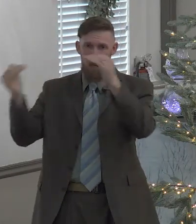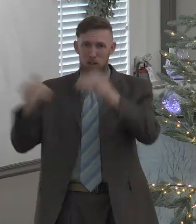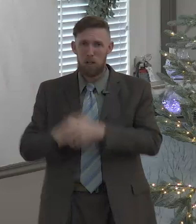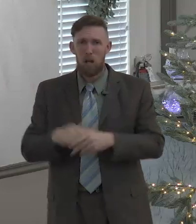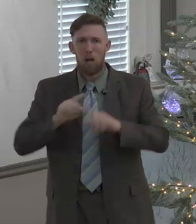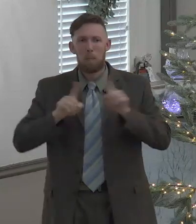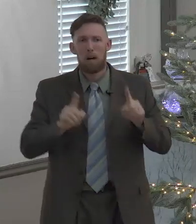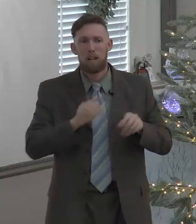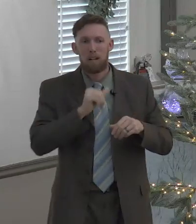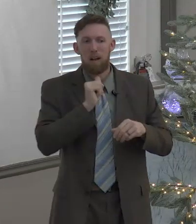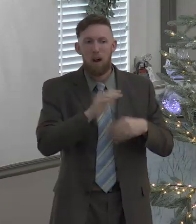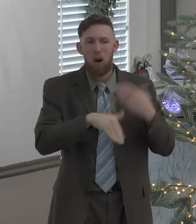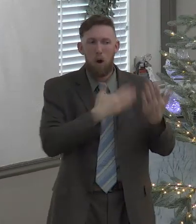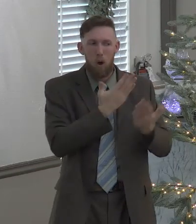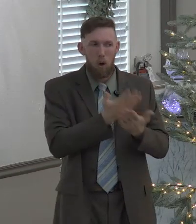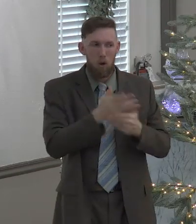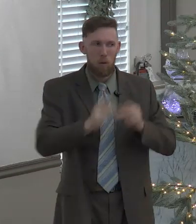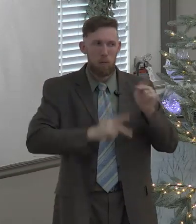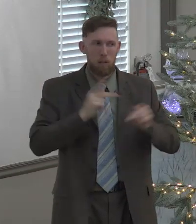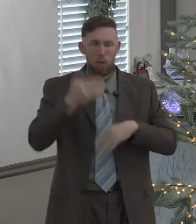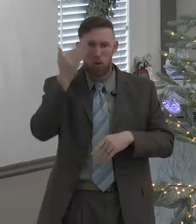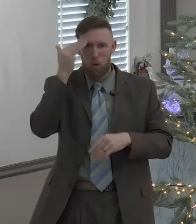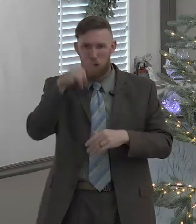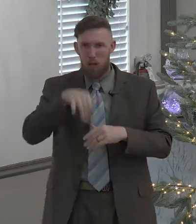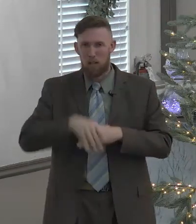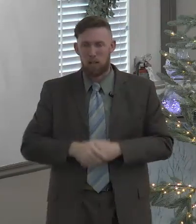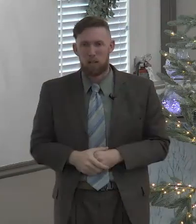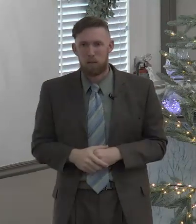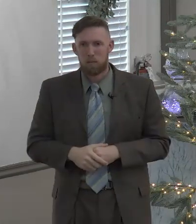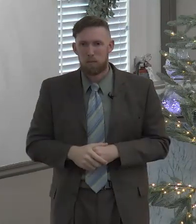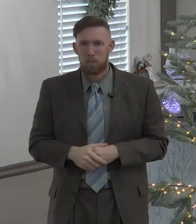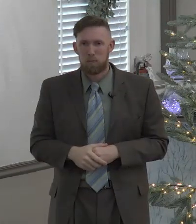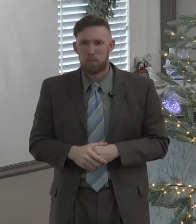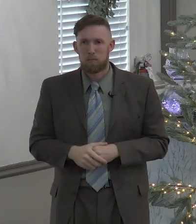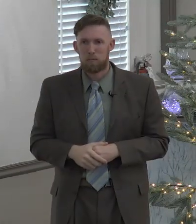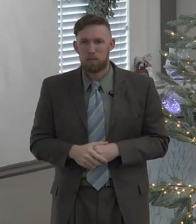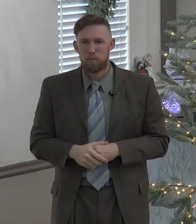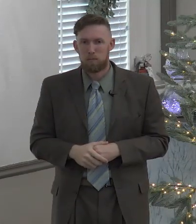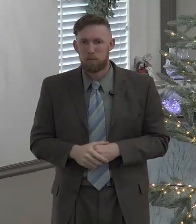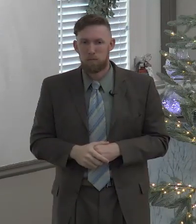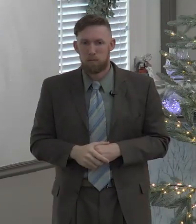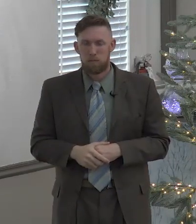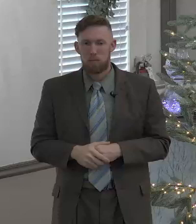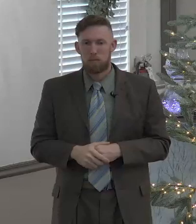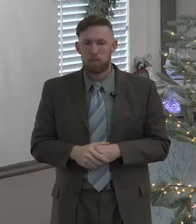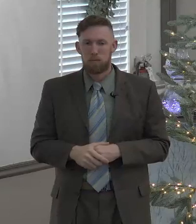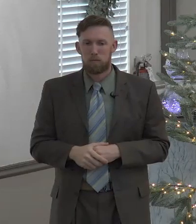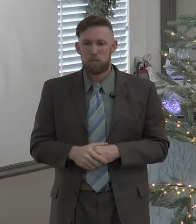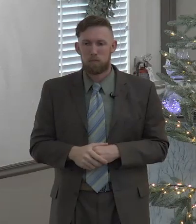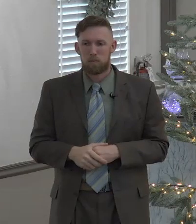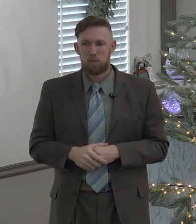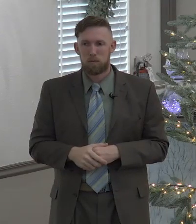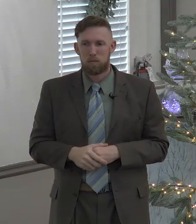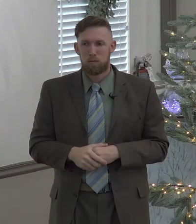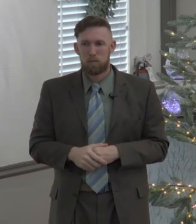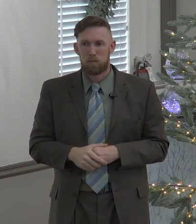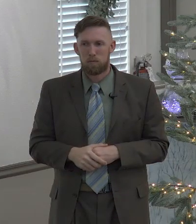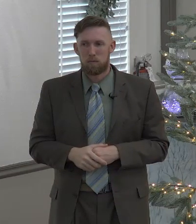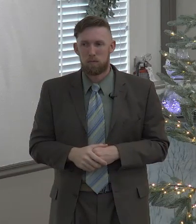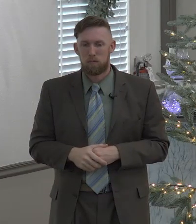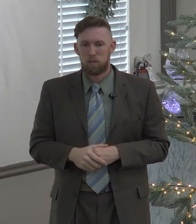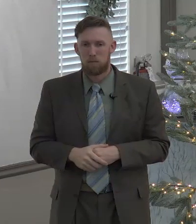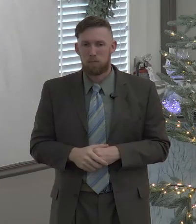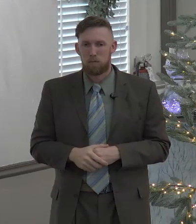take me. But that's not always the case. And even when it's us, sometimes that